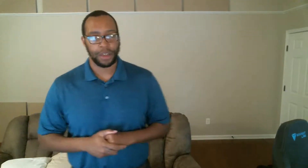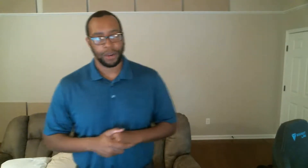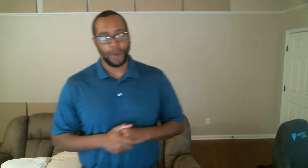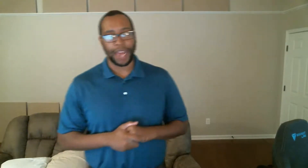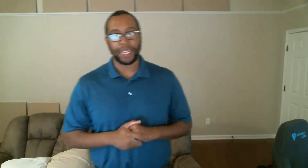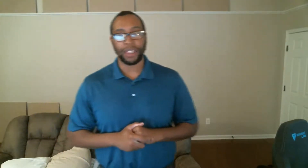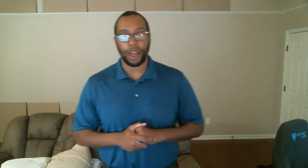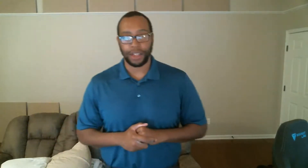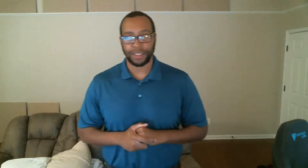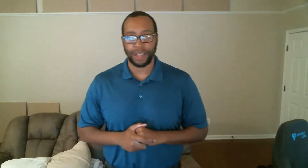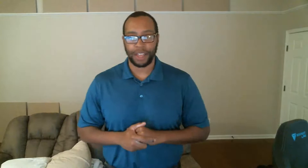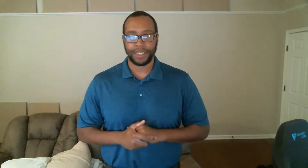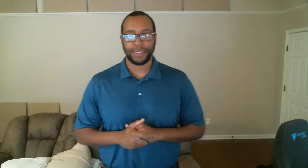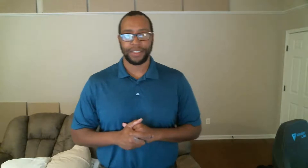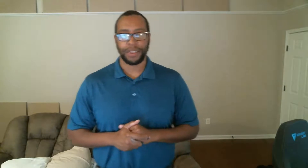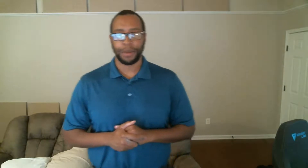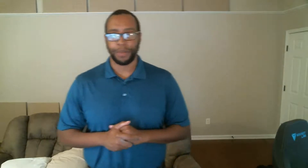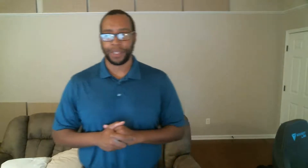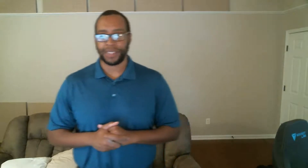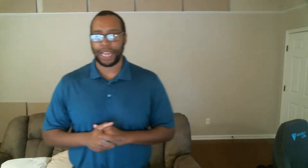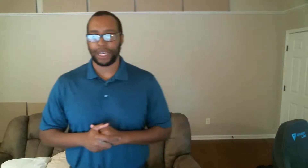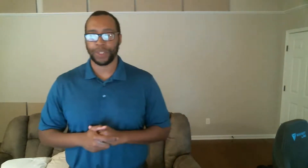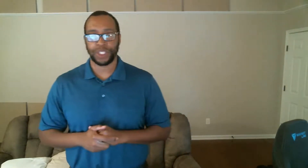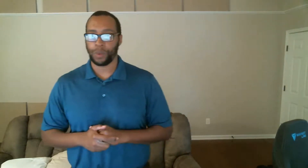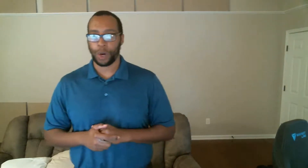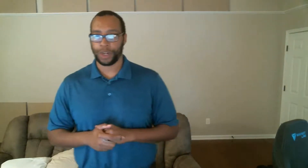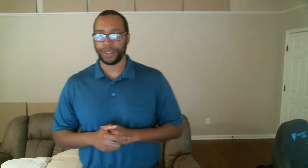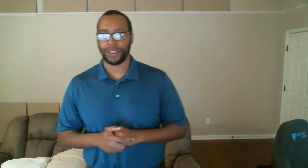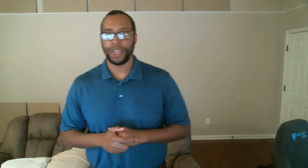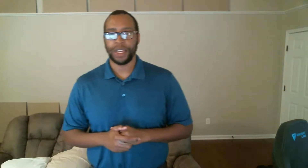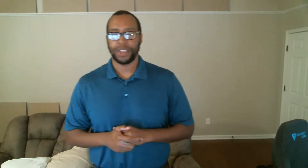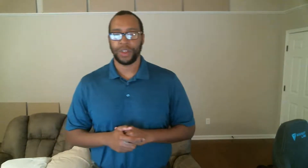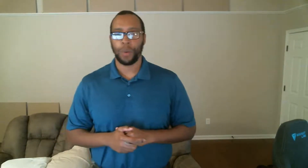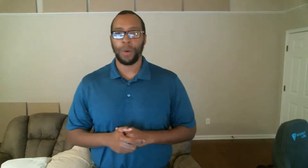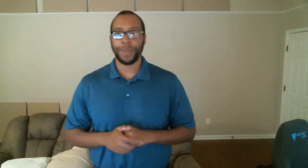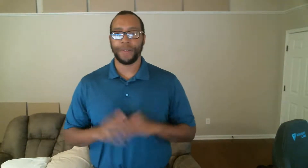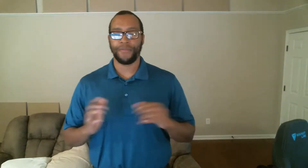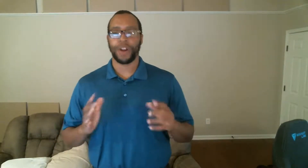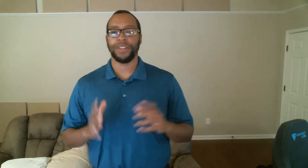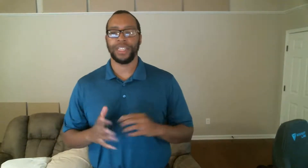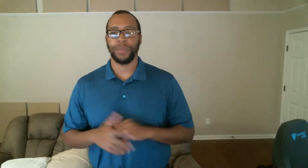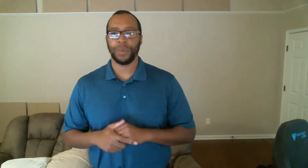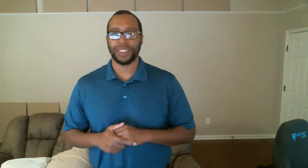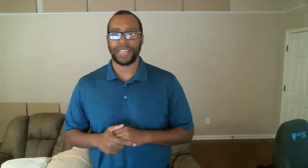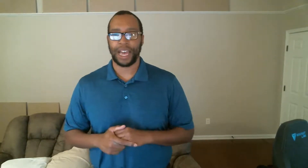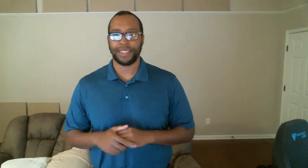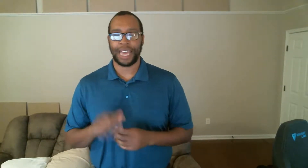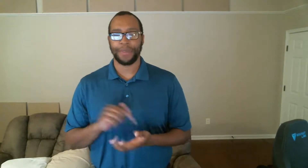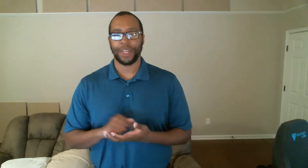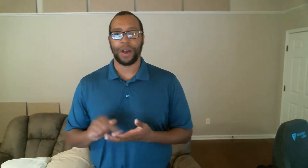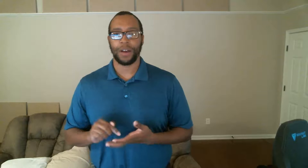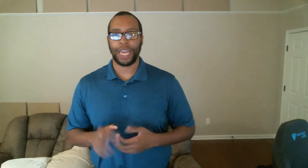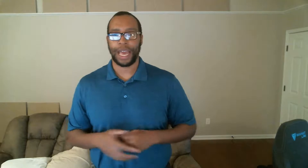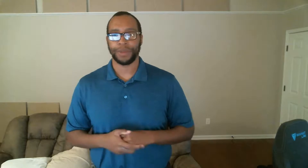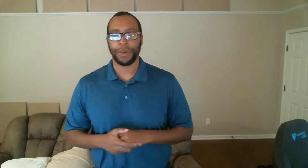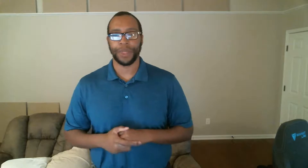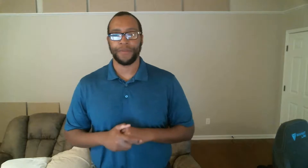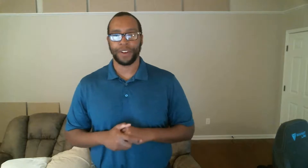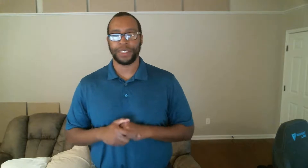Write in gloss. Gloss is to put sign language to words. So what would be the first thing we would sign? Type it in all caps. What would be the first thing we